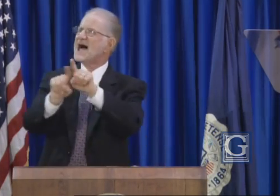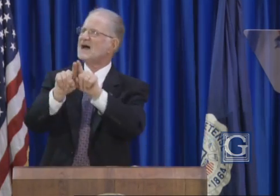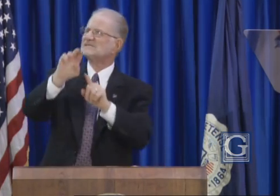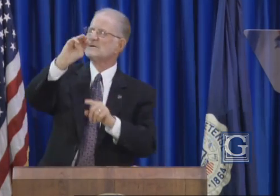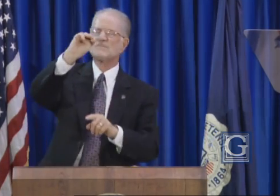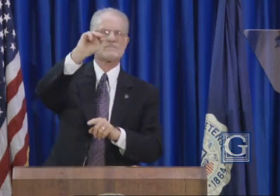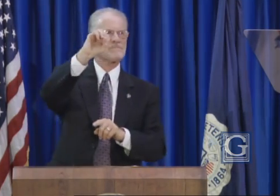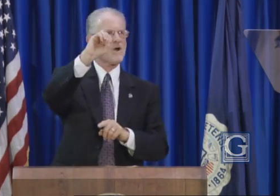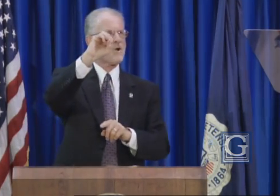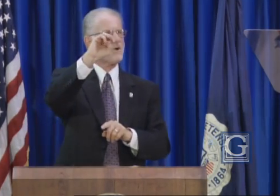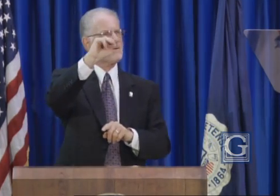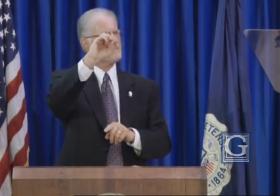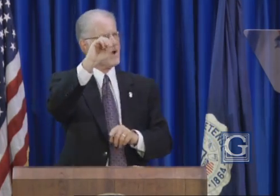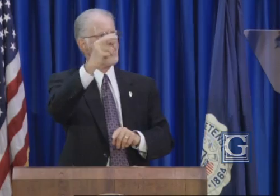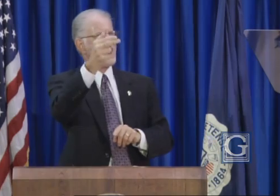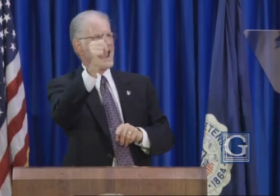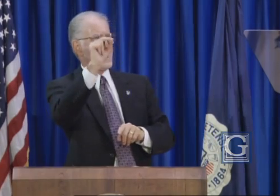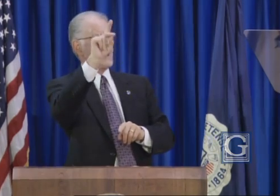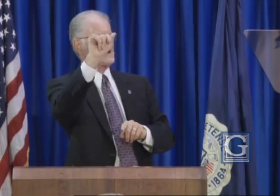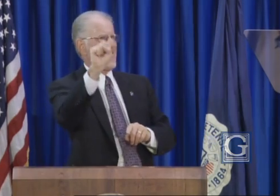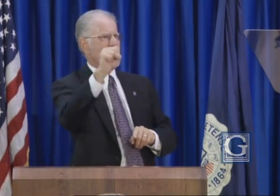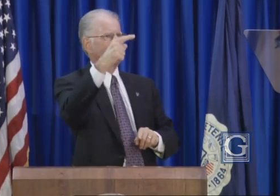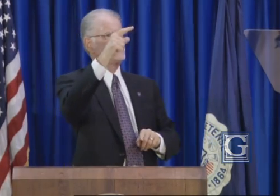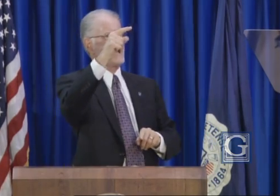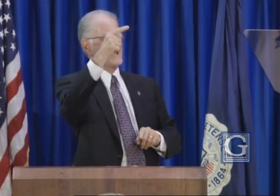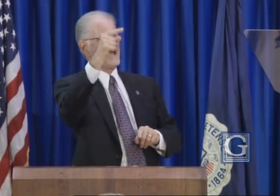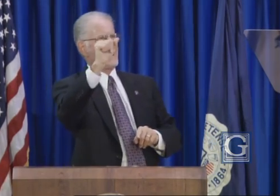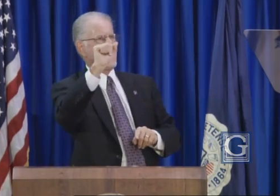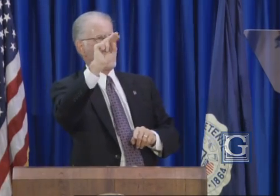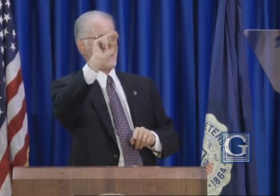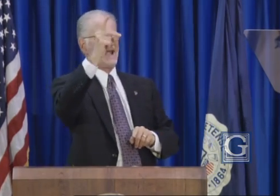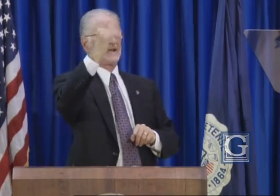and sustain a forward-looking culture of innovation.